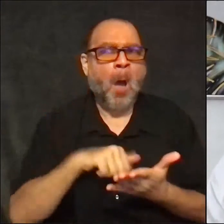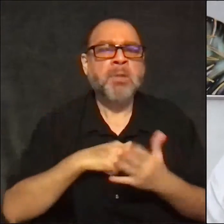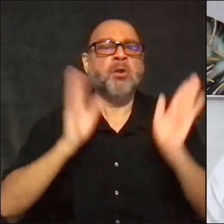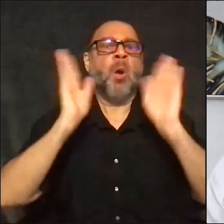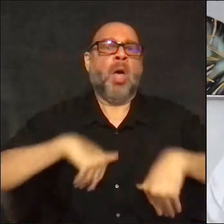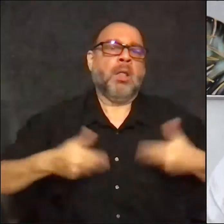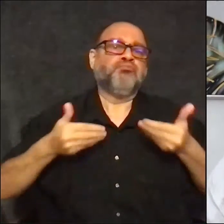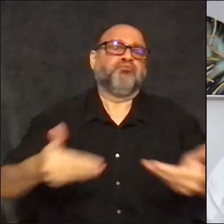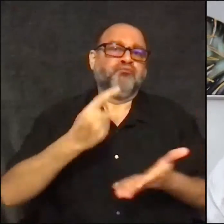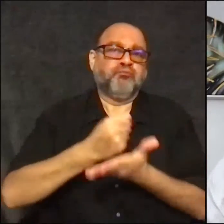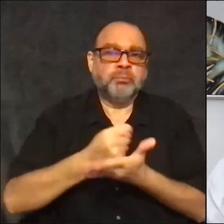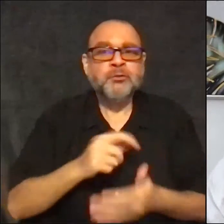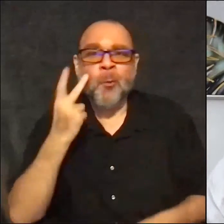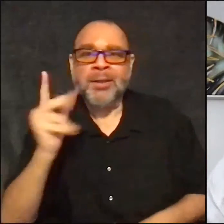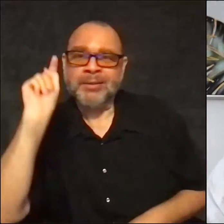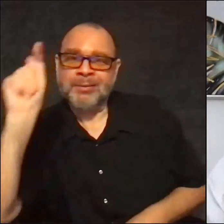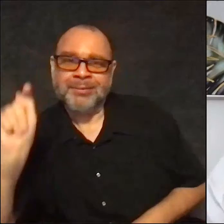dropping 1s. Good.